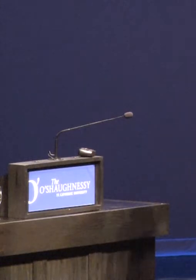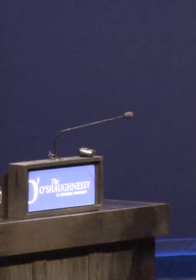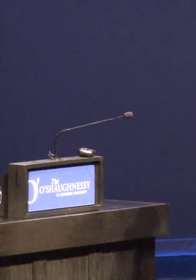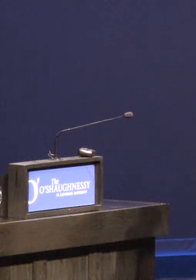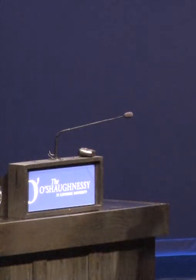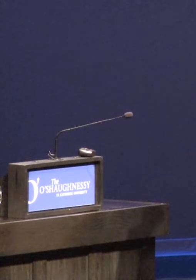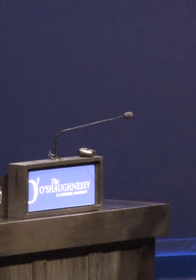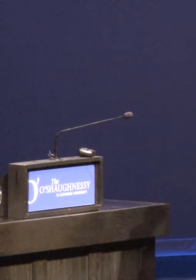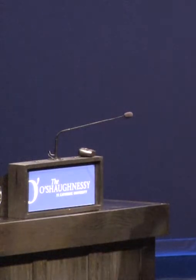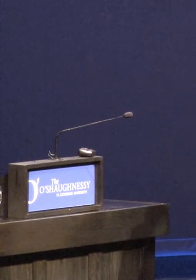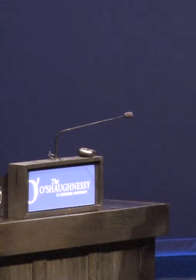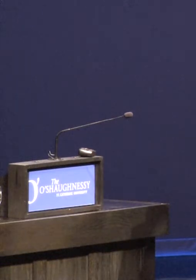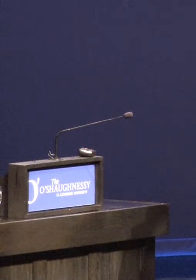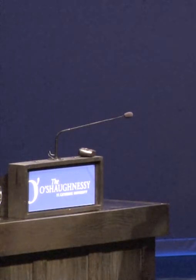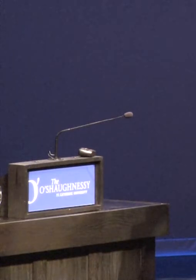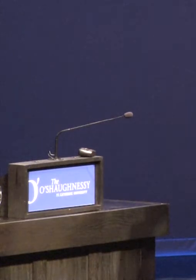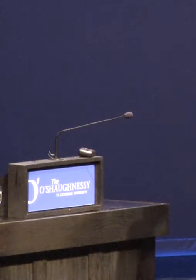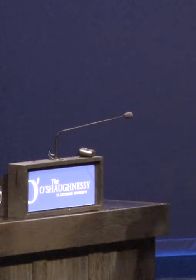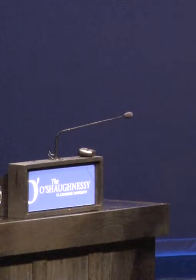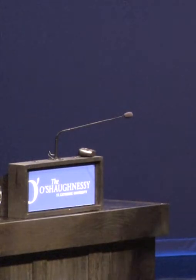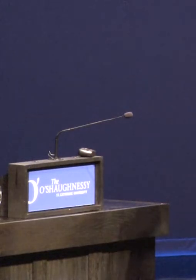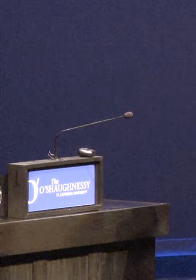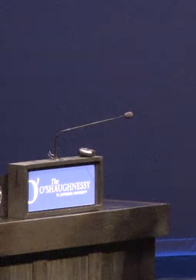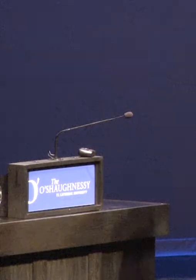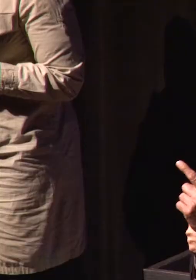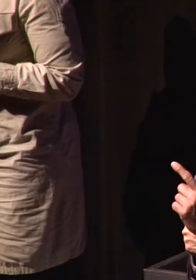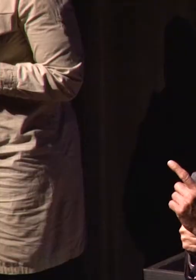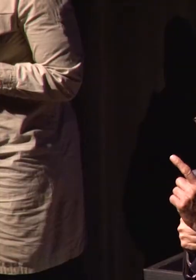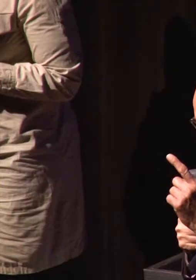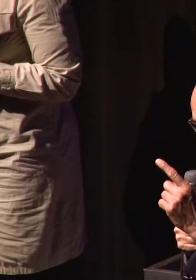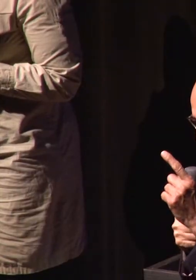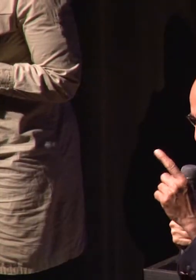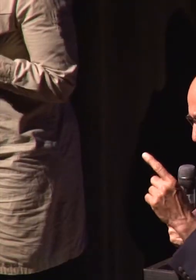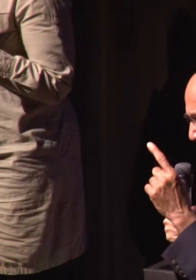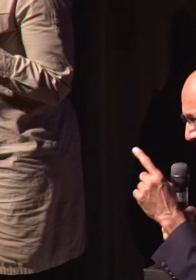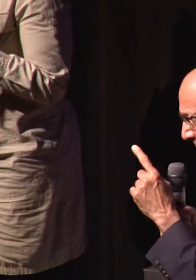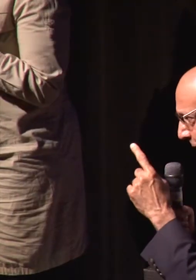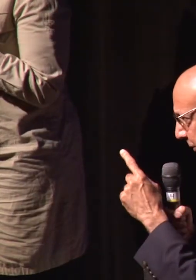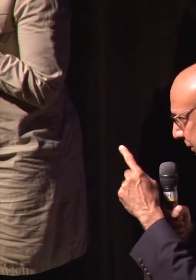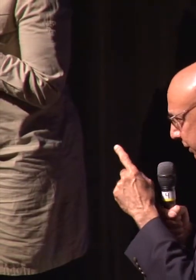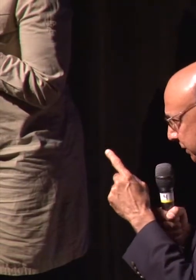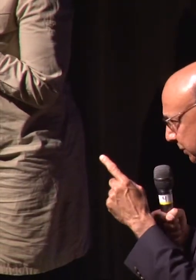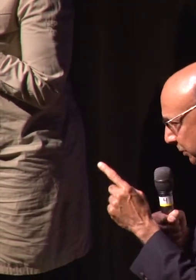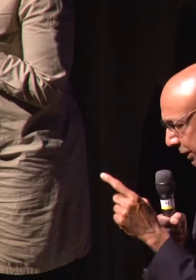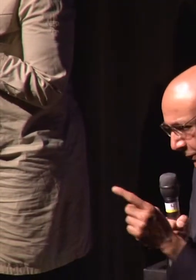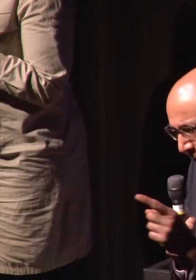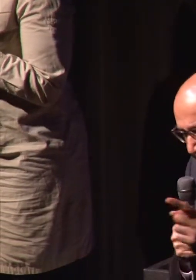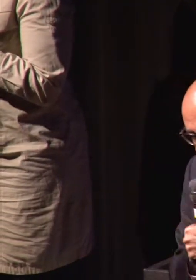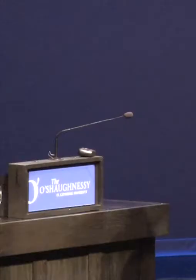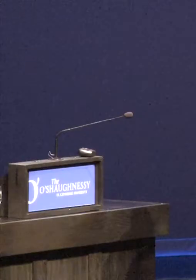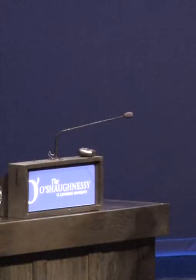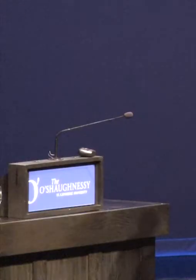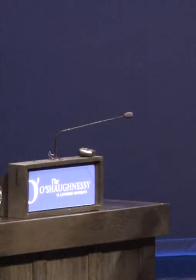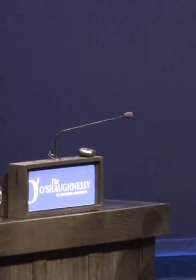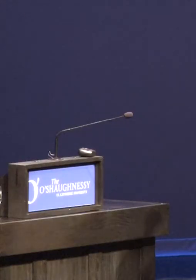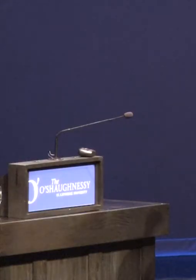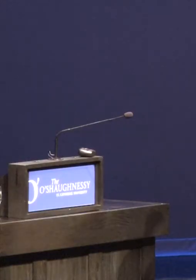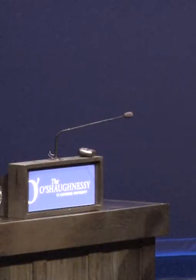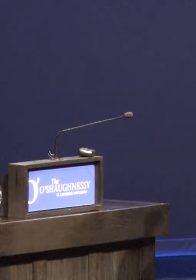my comments by sharing a 26-page letter written to us by